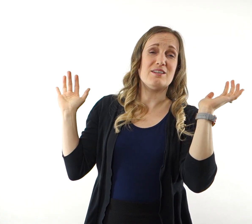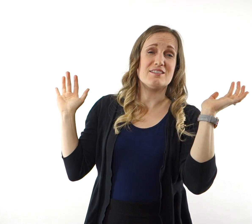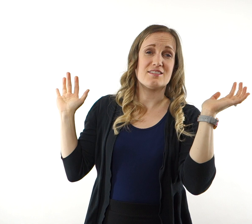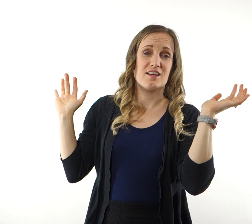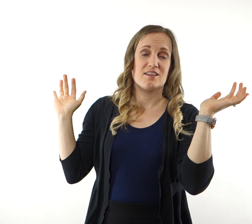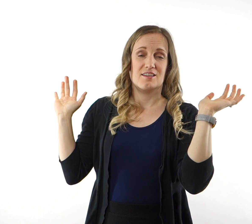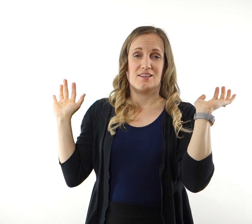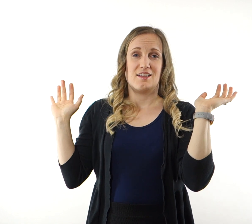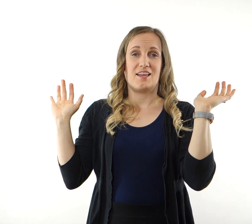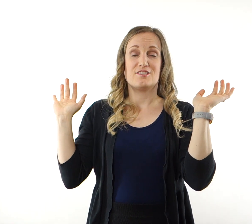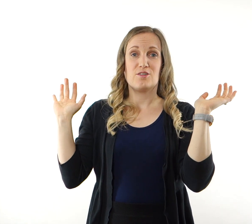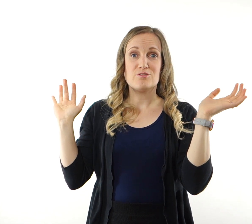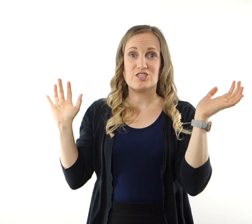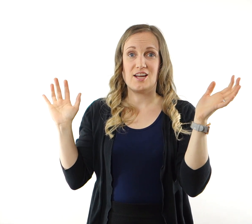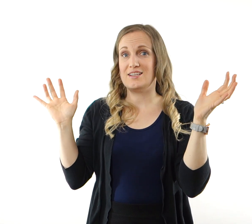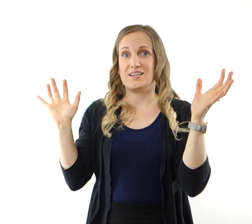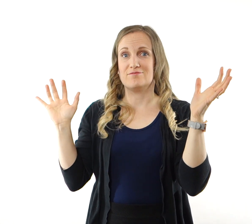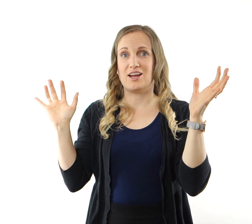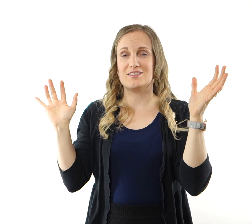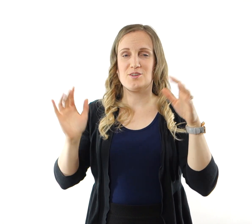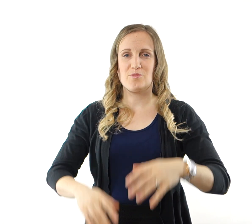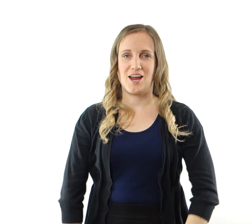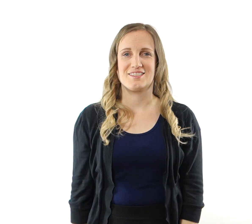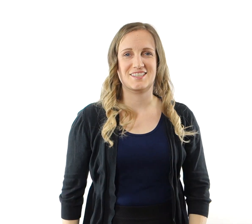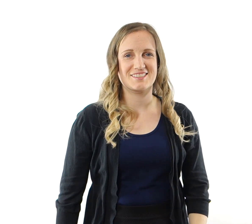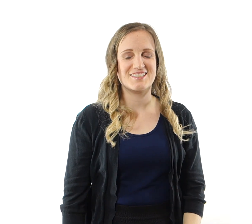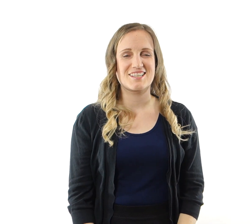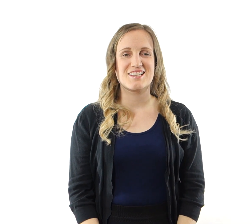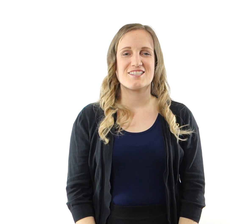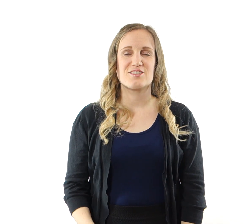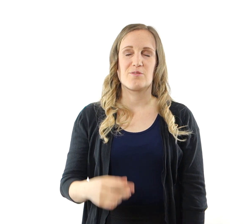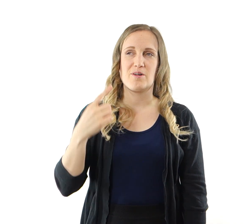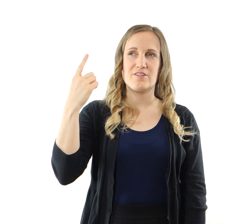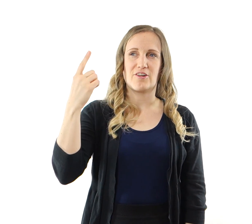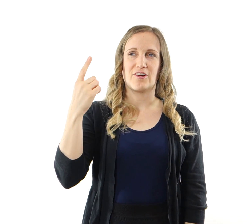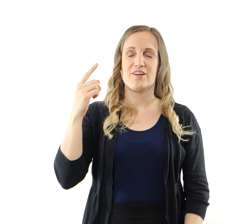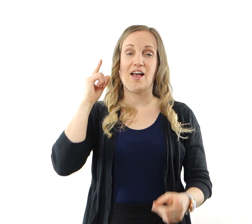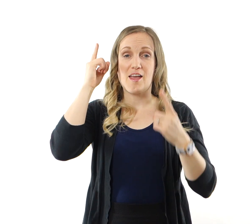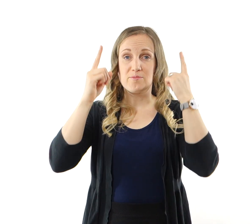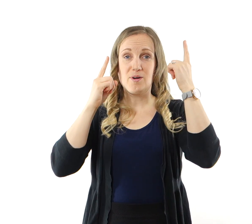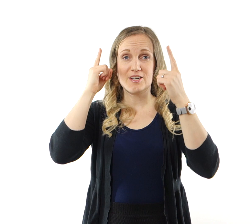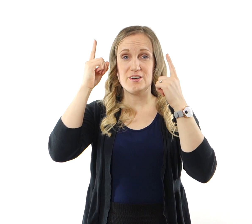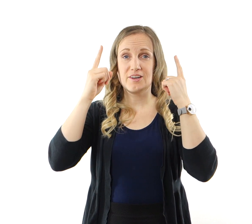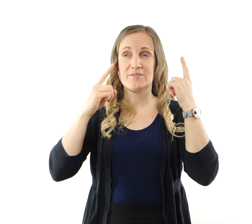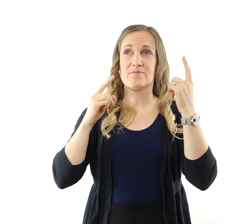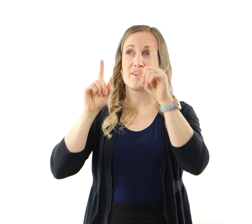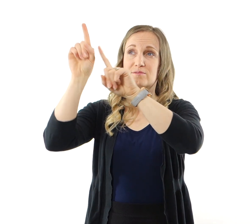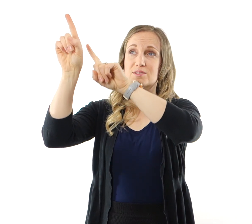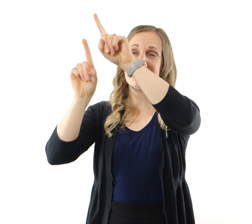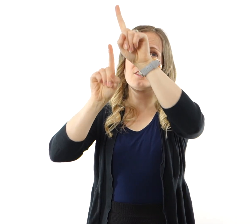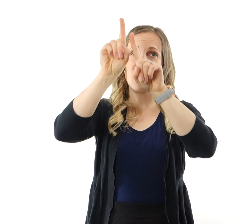it's so shiny, right? So bright. So I wonder if one